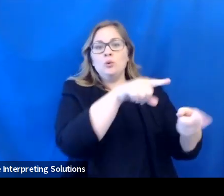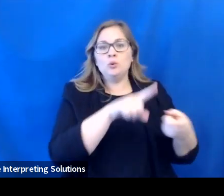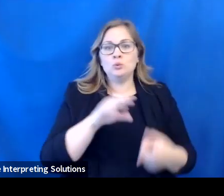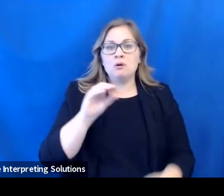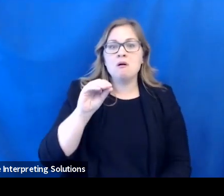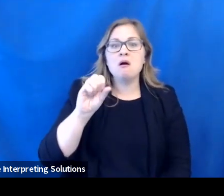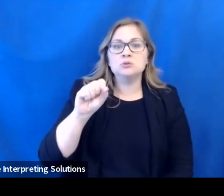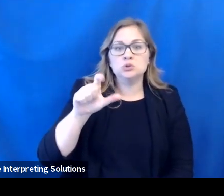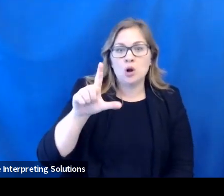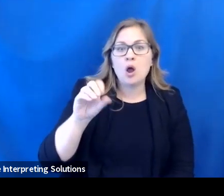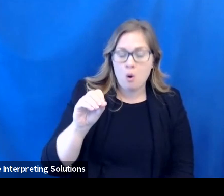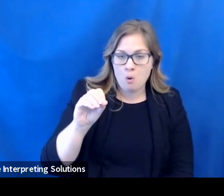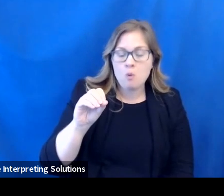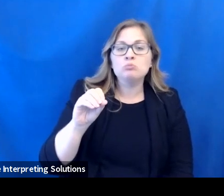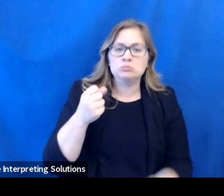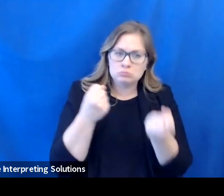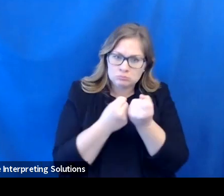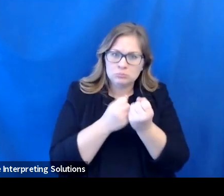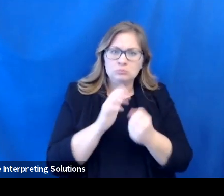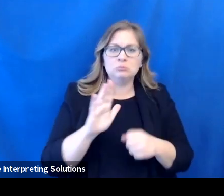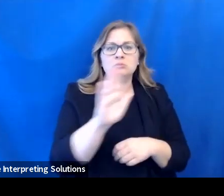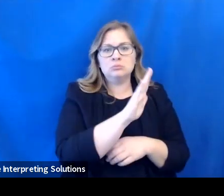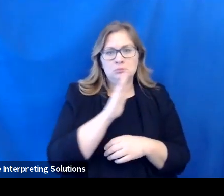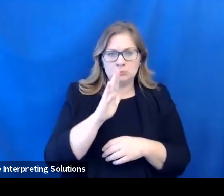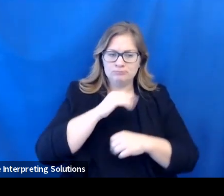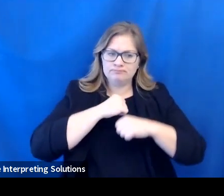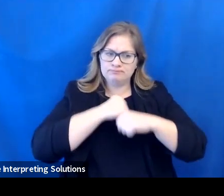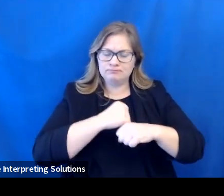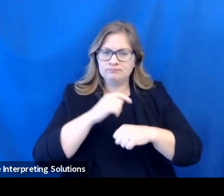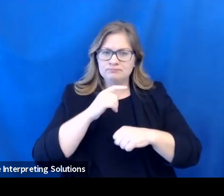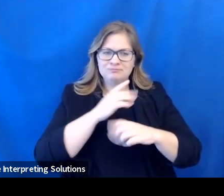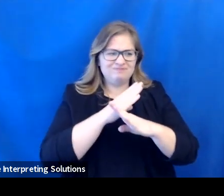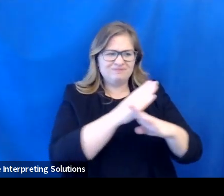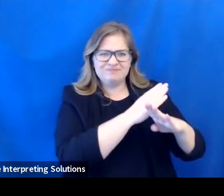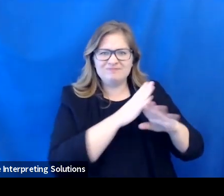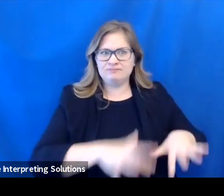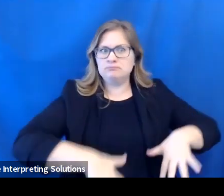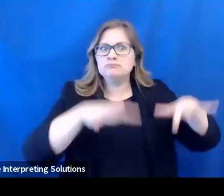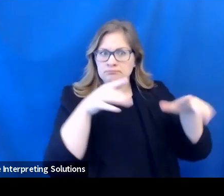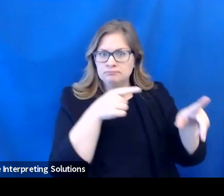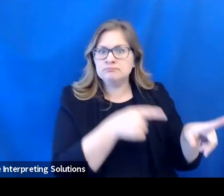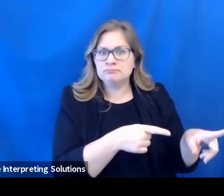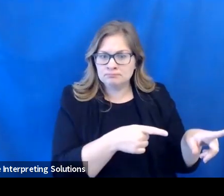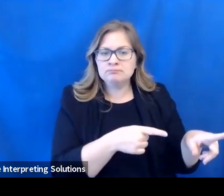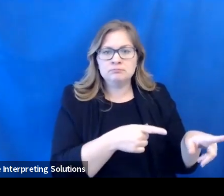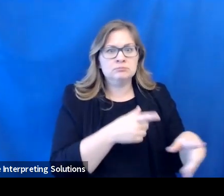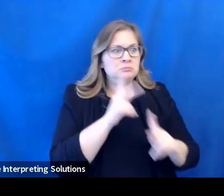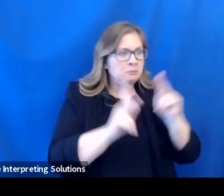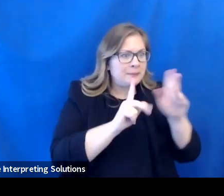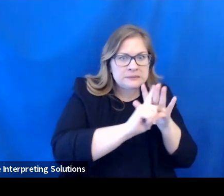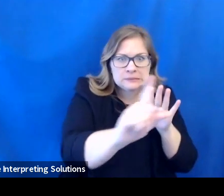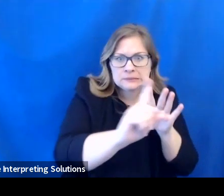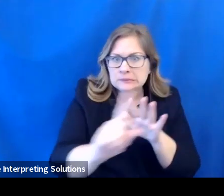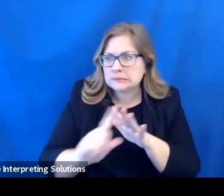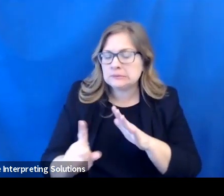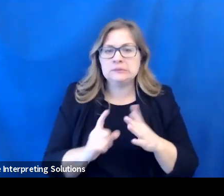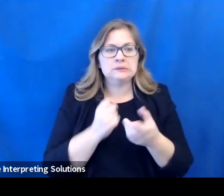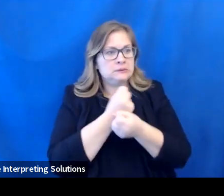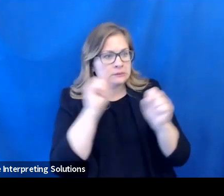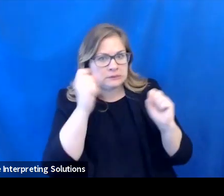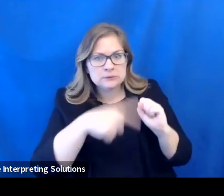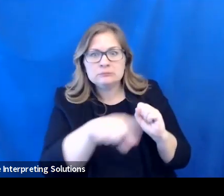flood protections, as well as be ready to evacuate or rescue citizens if that becomes necessary. Now that flooding on